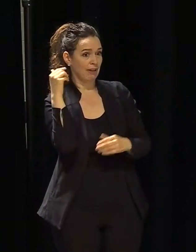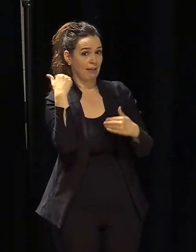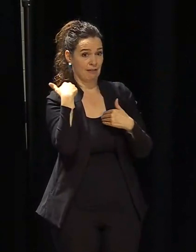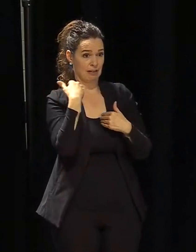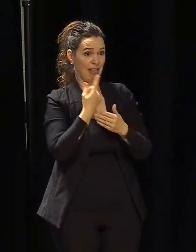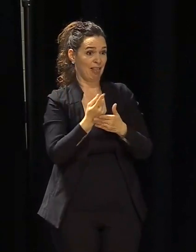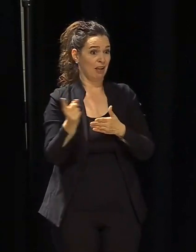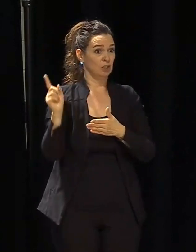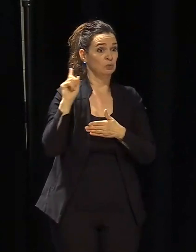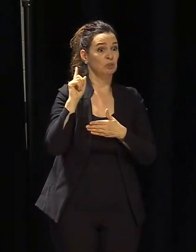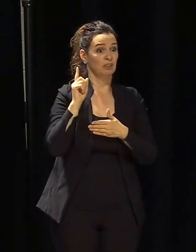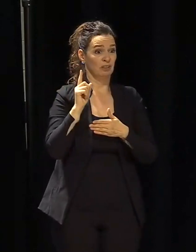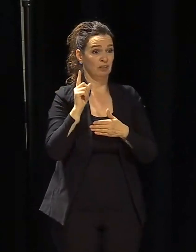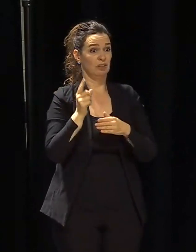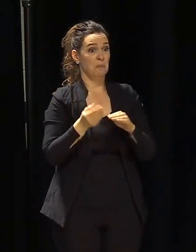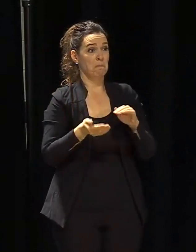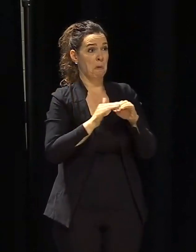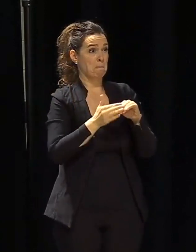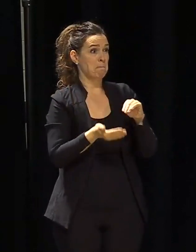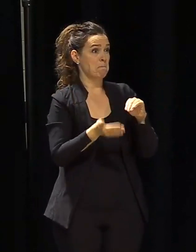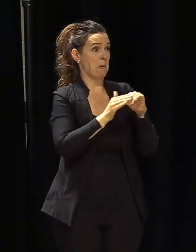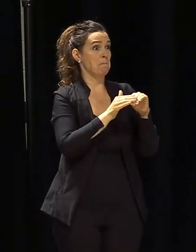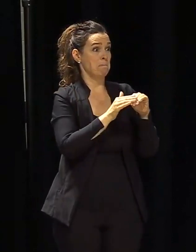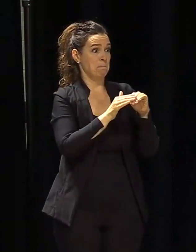days. So